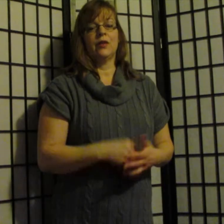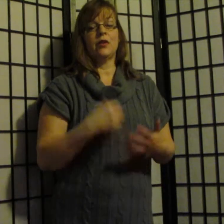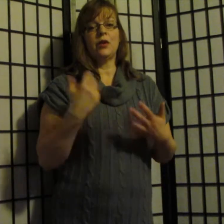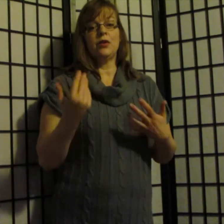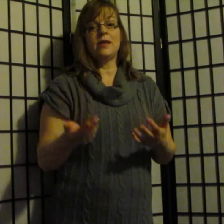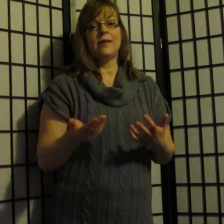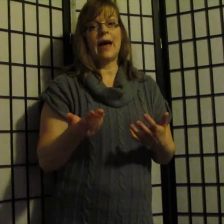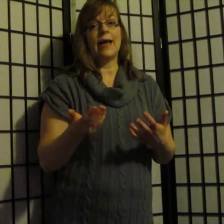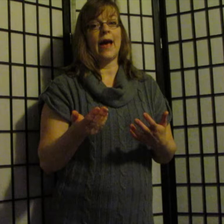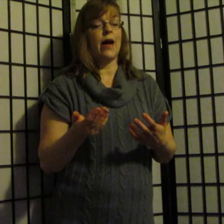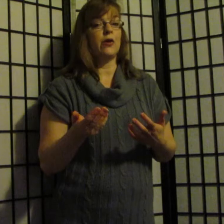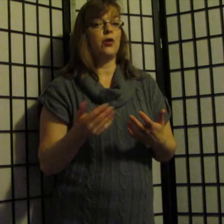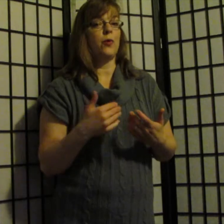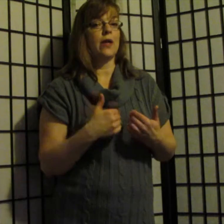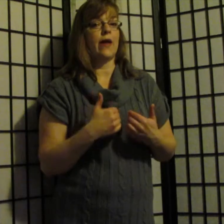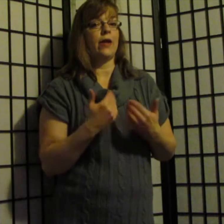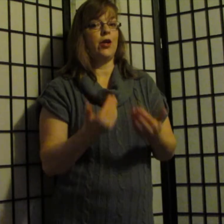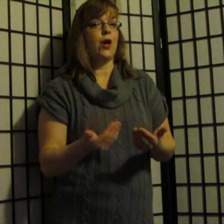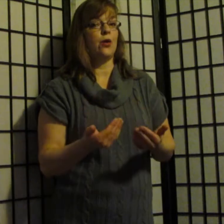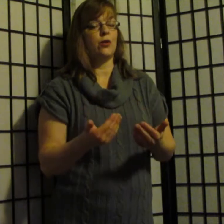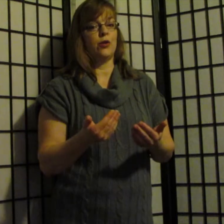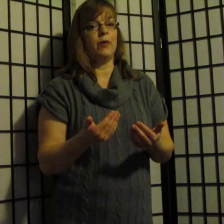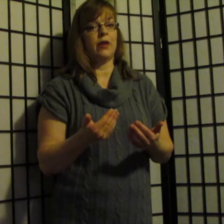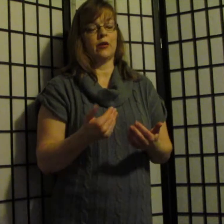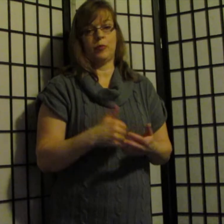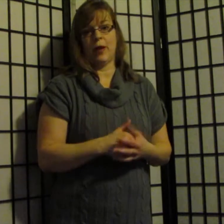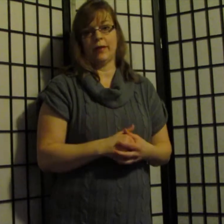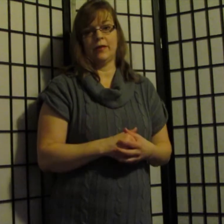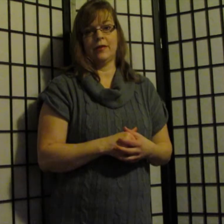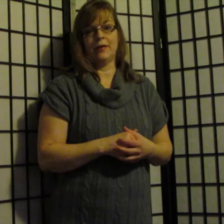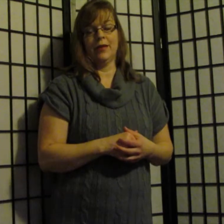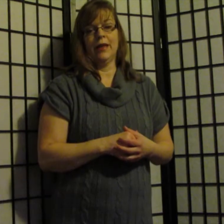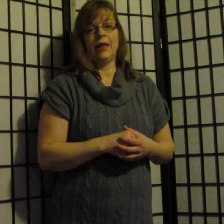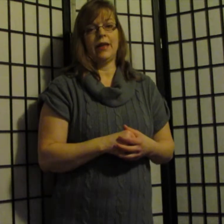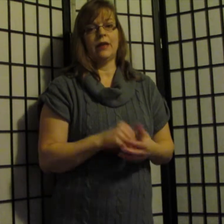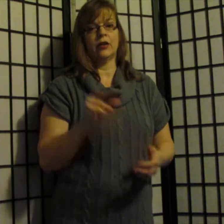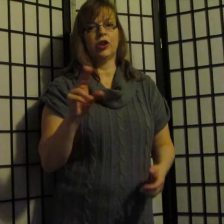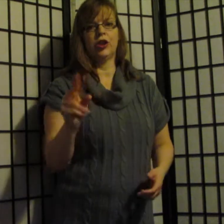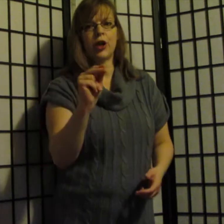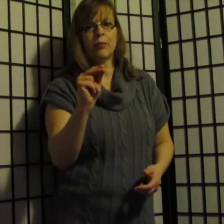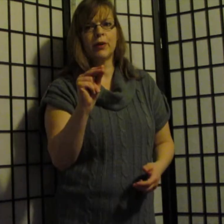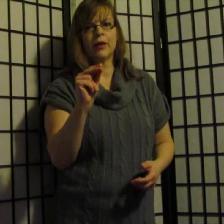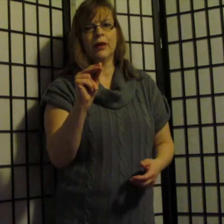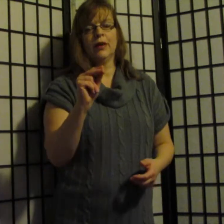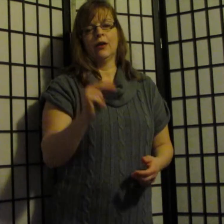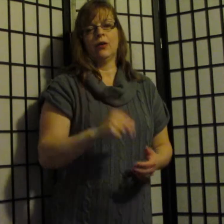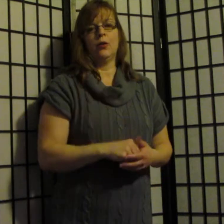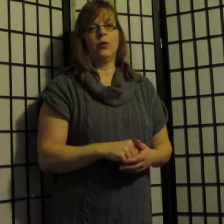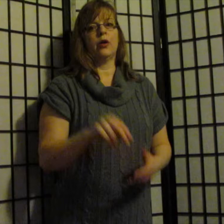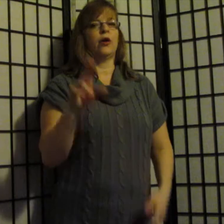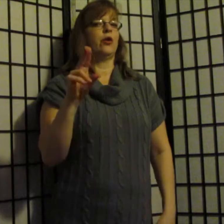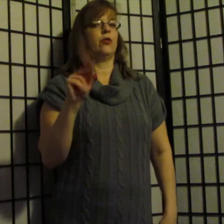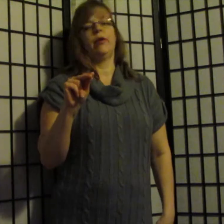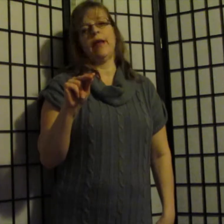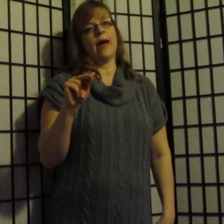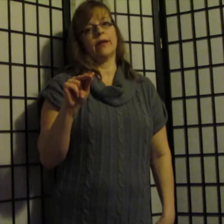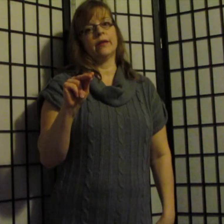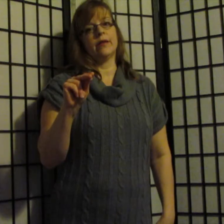So you decide how you want that no to be expressed, either sharp or relaxed.